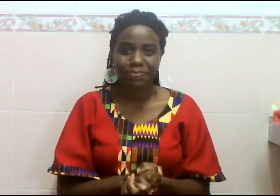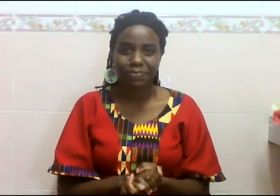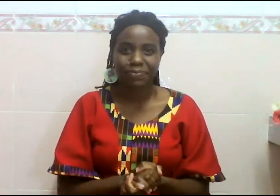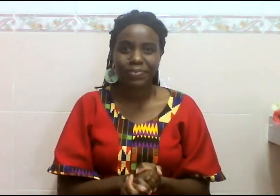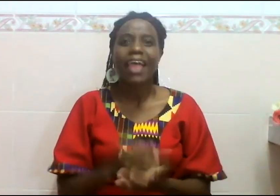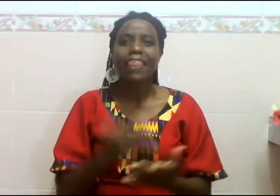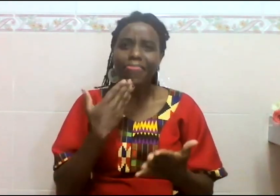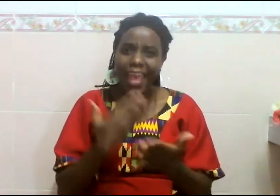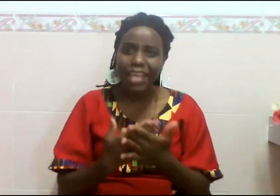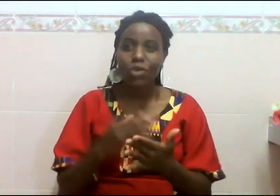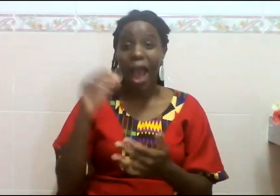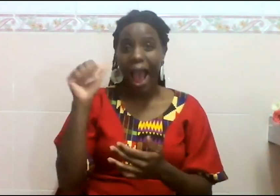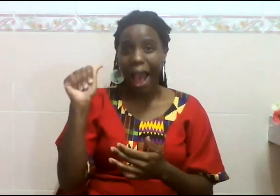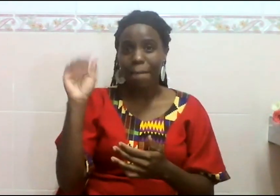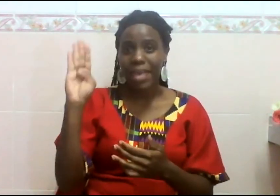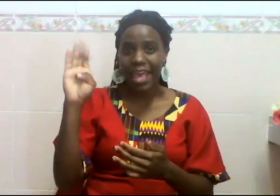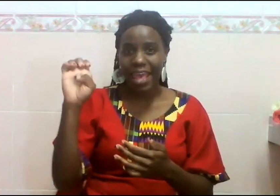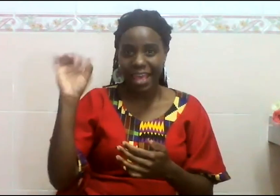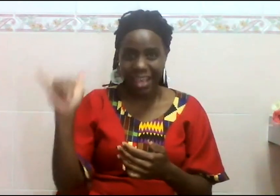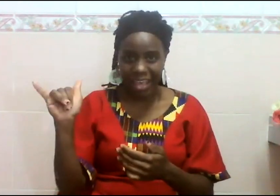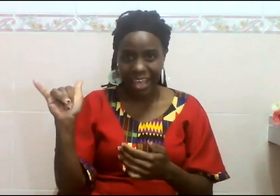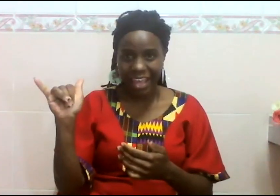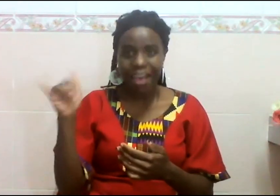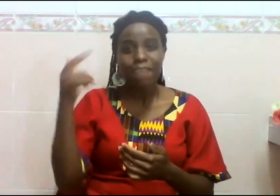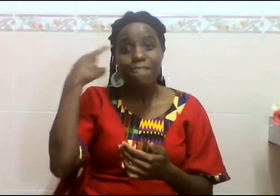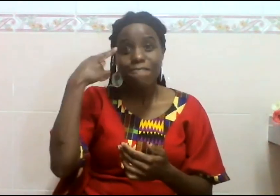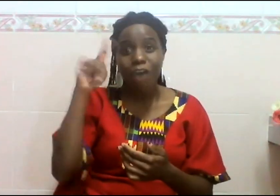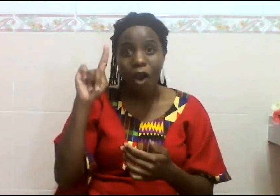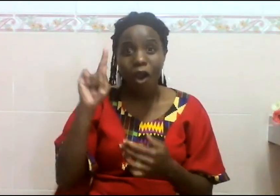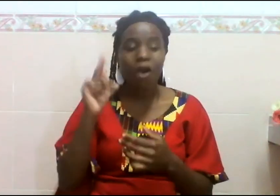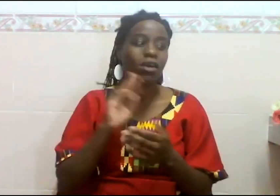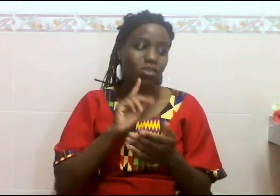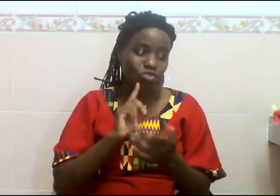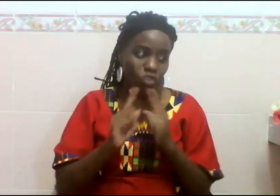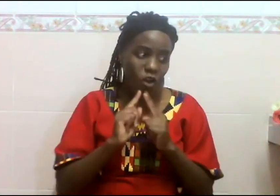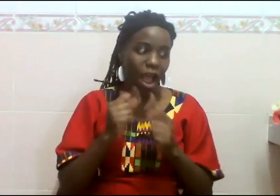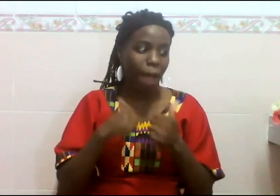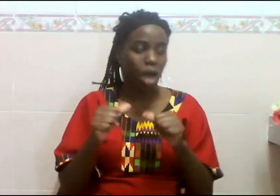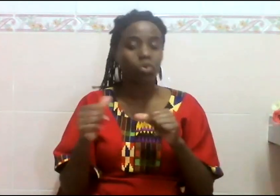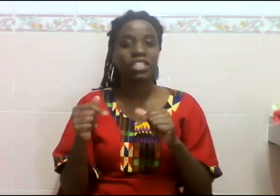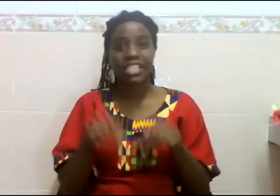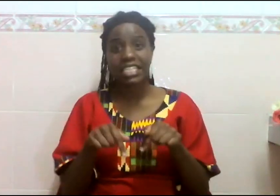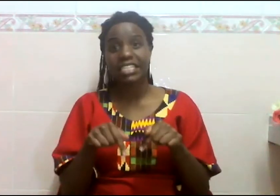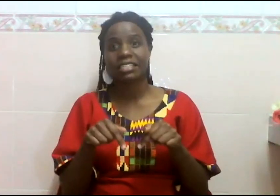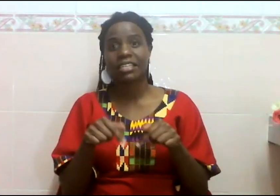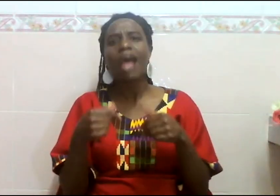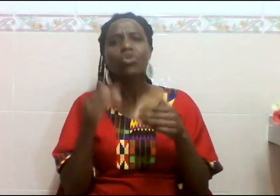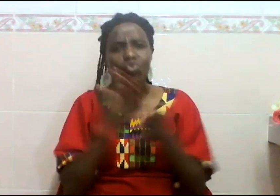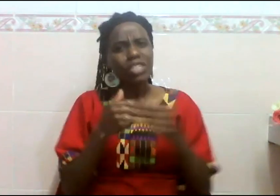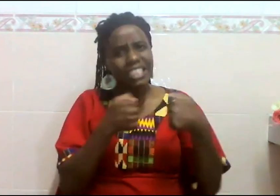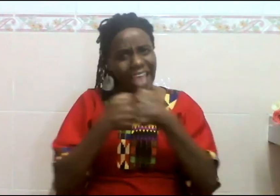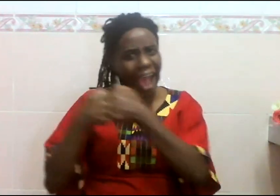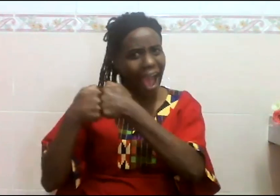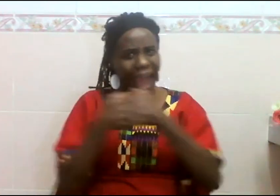Thank you, Abe, for making mention in that tension that is there. Even as